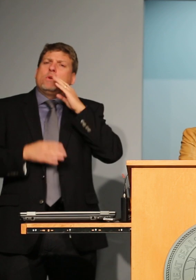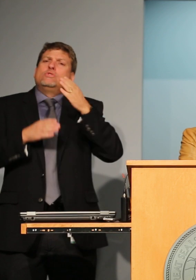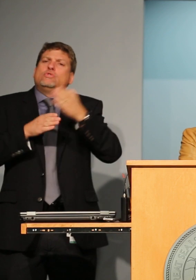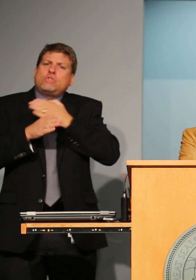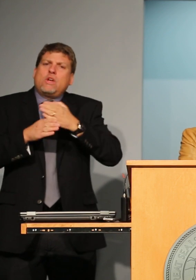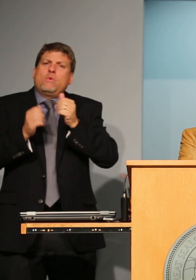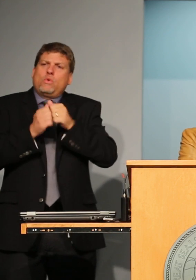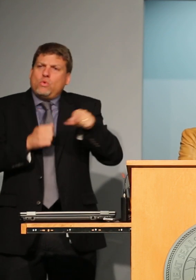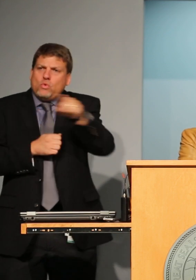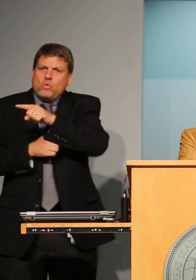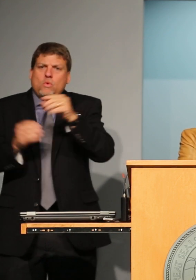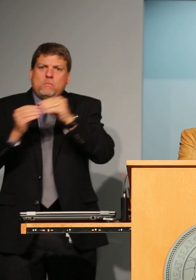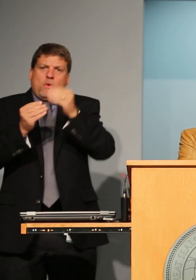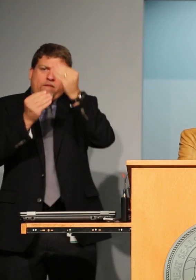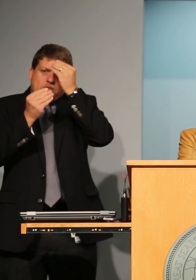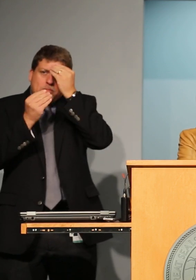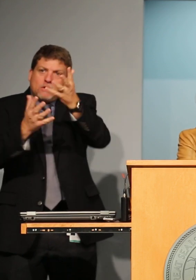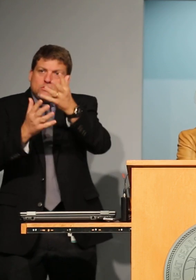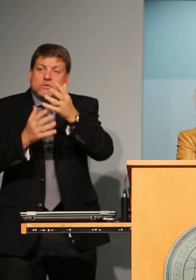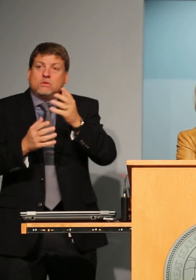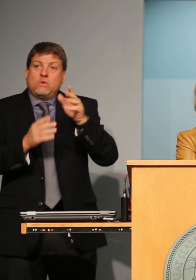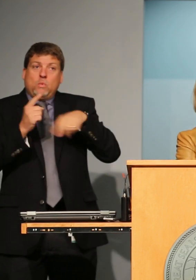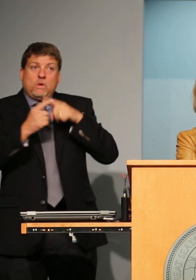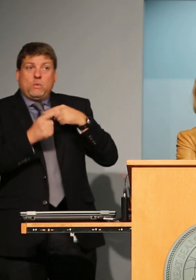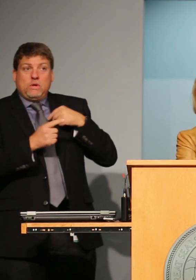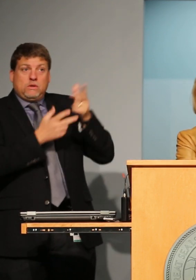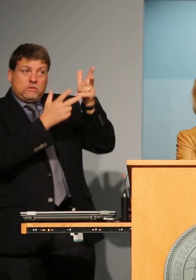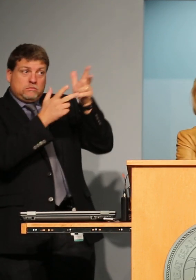more information becomes available.